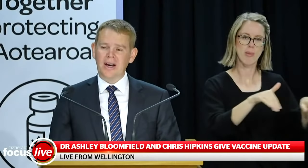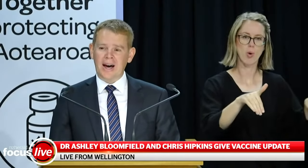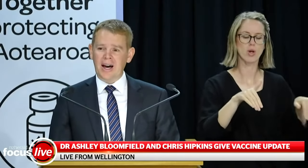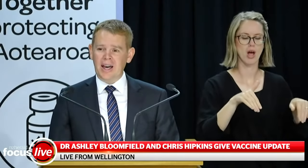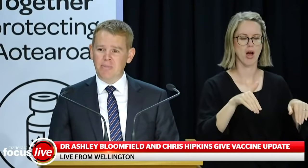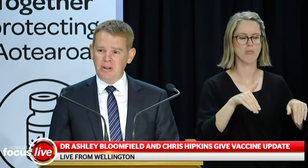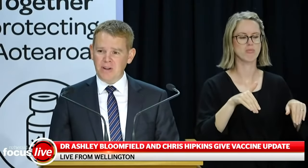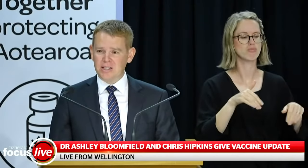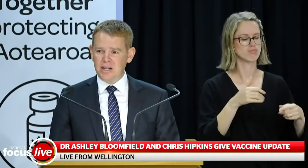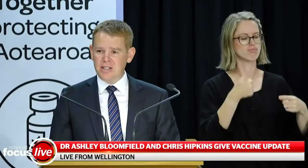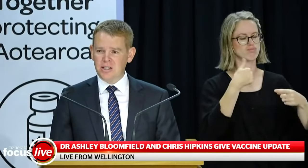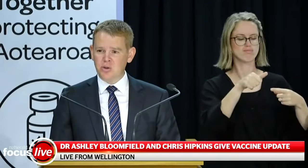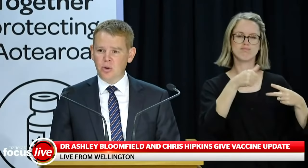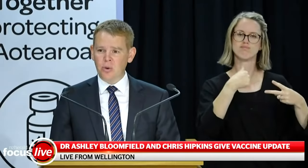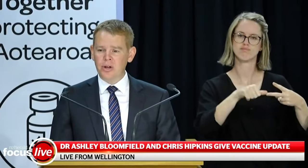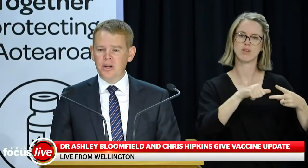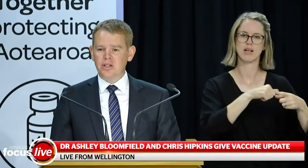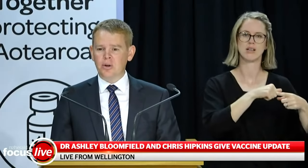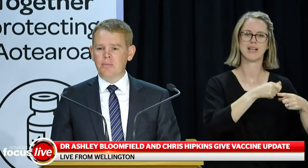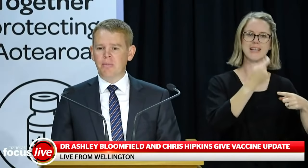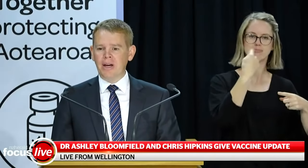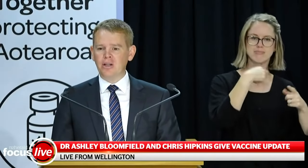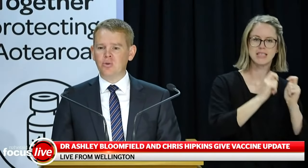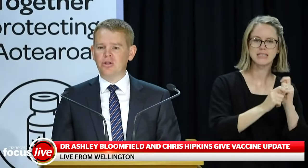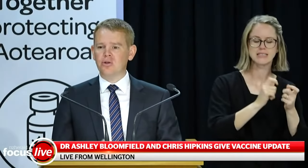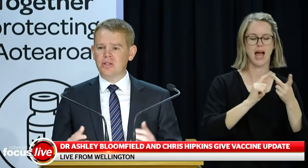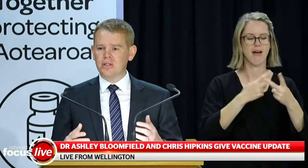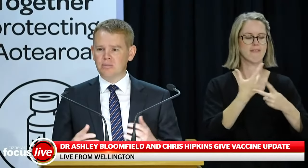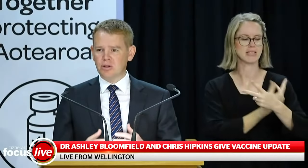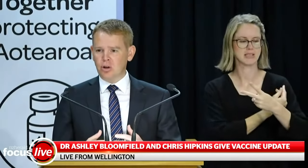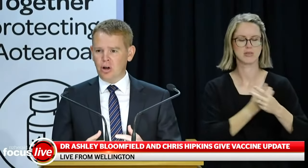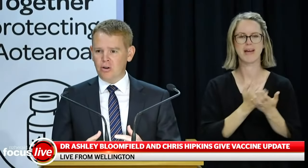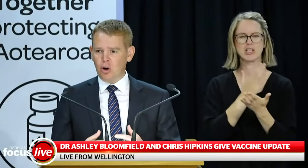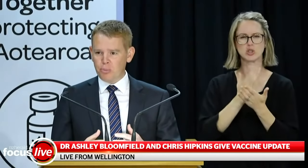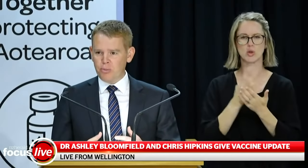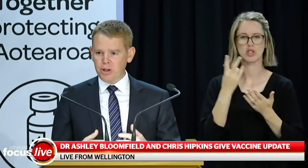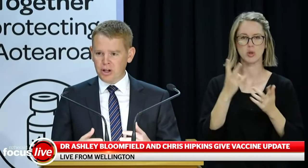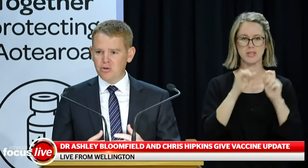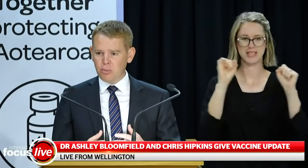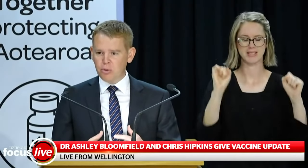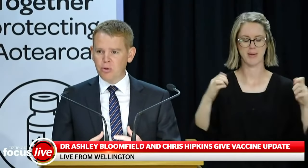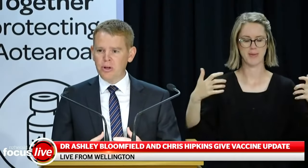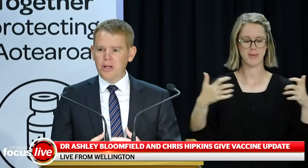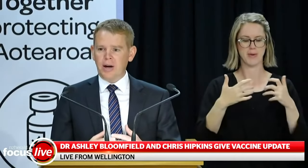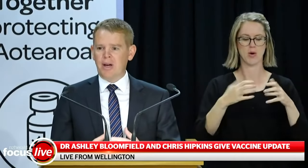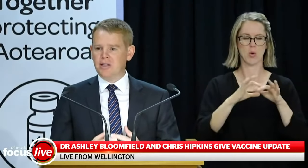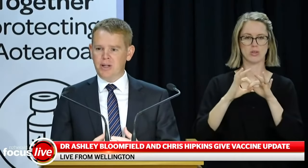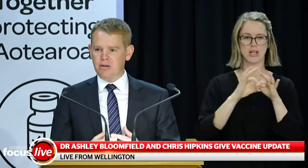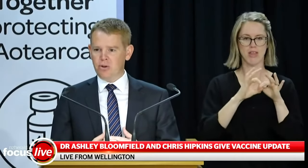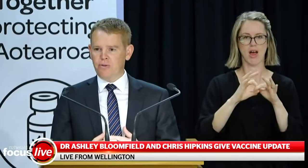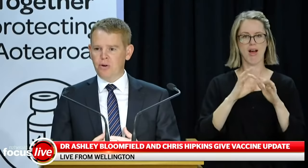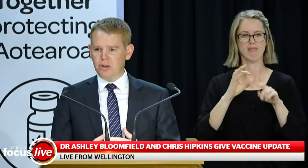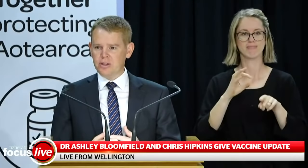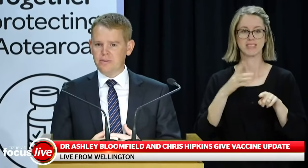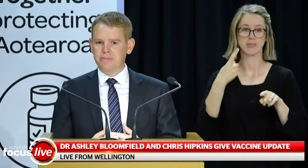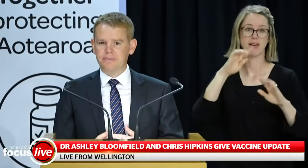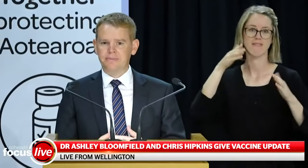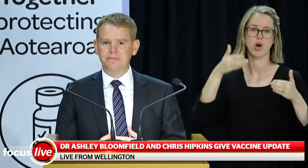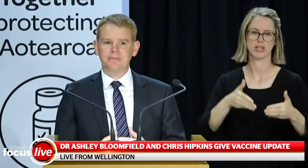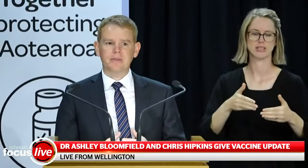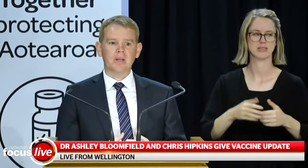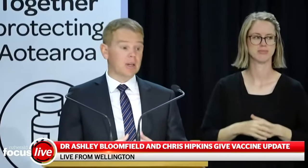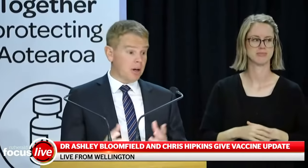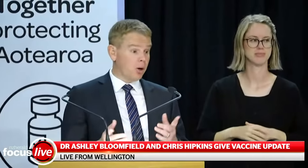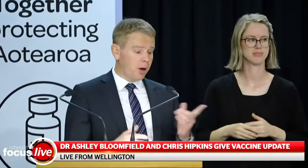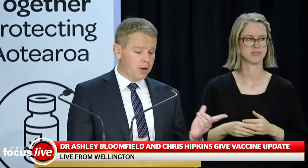workforce have been vaccinated as well. So making sure the two systems are interoperable has been a real focus.